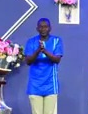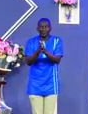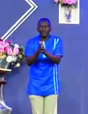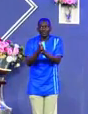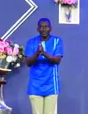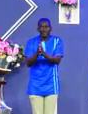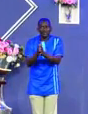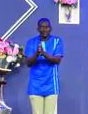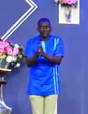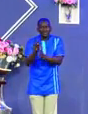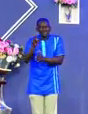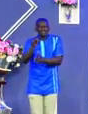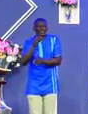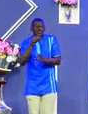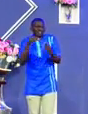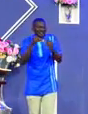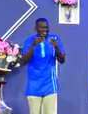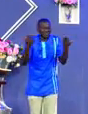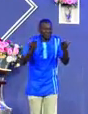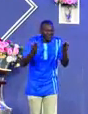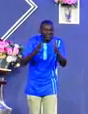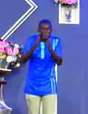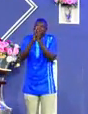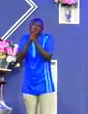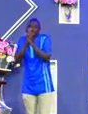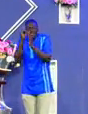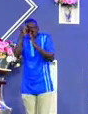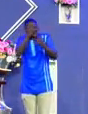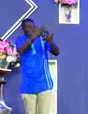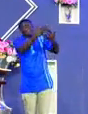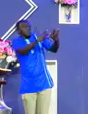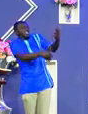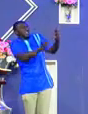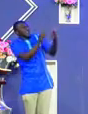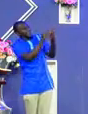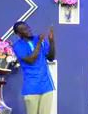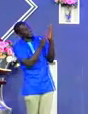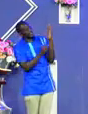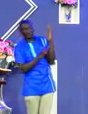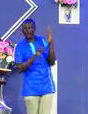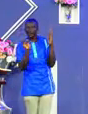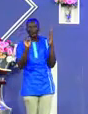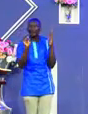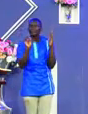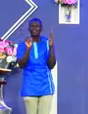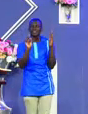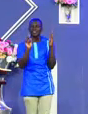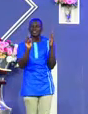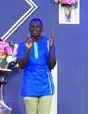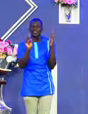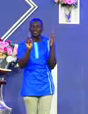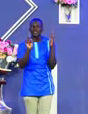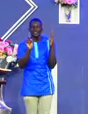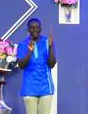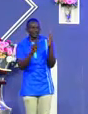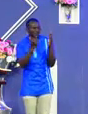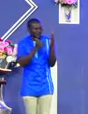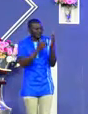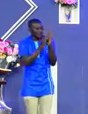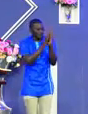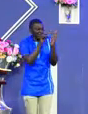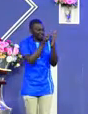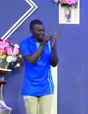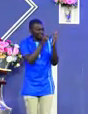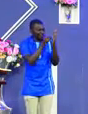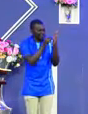not a meeting where we are going to pray for 10 things. Kino kusikungana ngino osabira ebintu 10. Ale tusabira kino, ale tusabira kino, ale